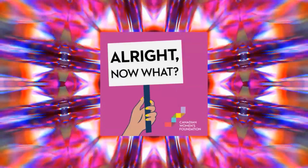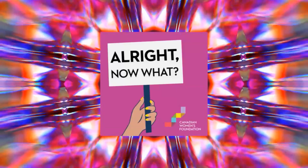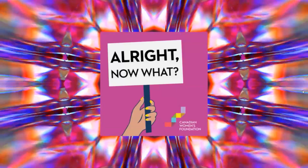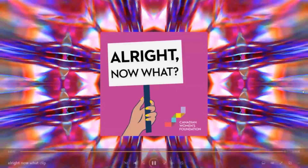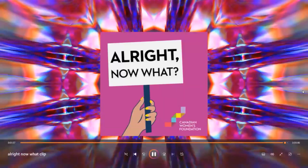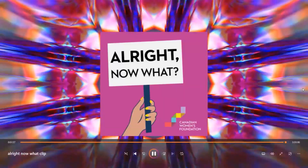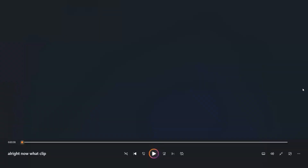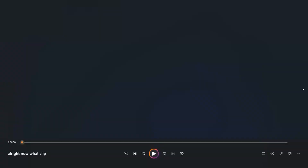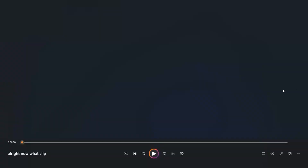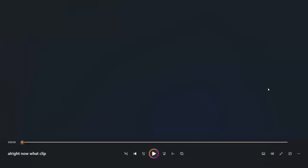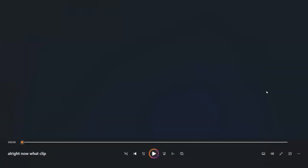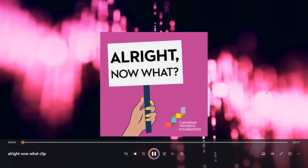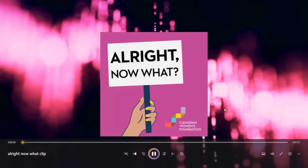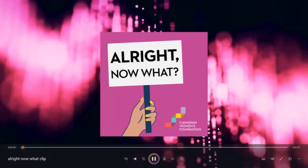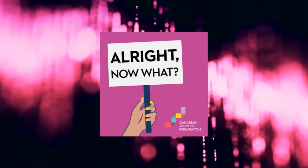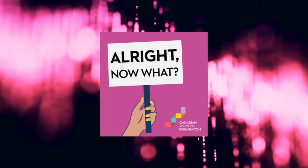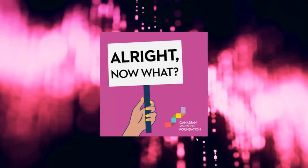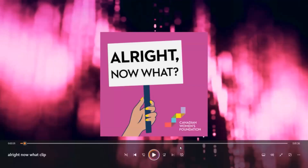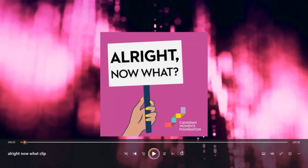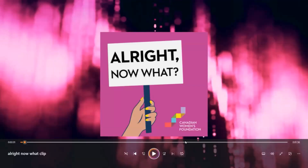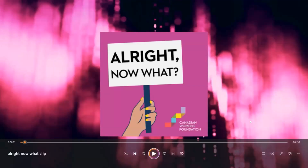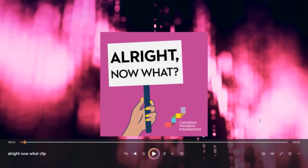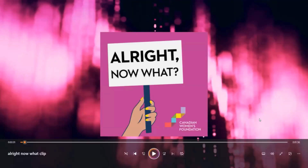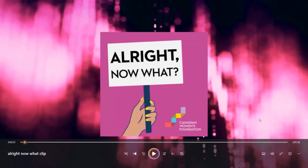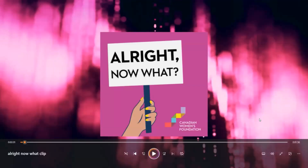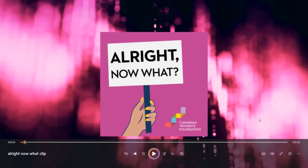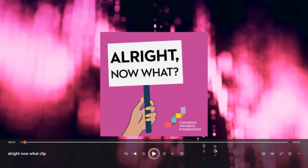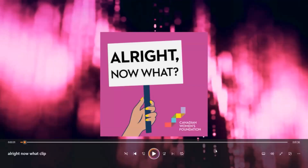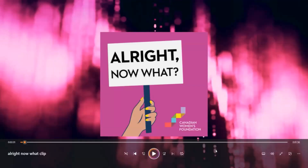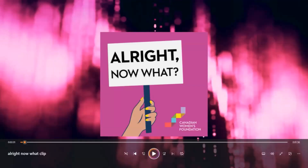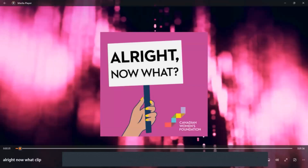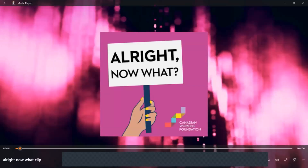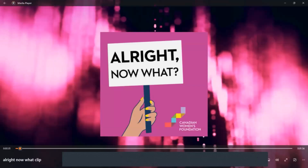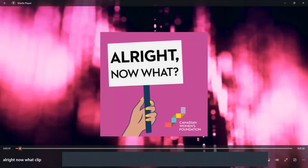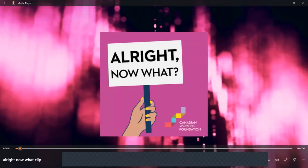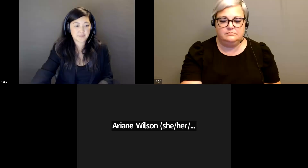safety. So, healthy romantic.